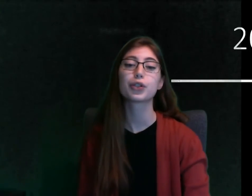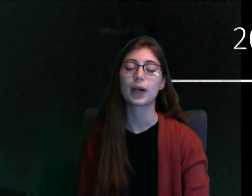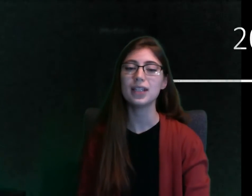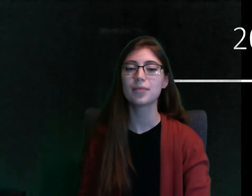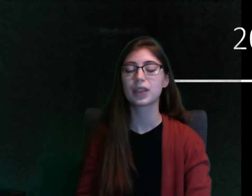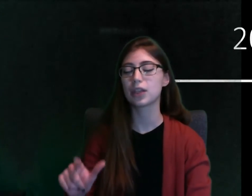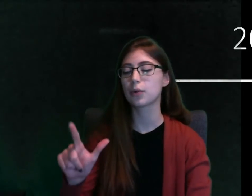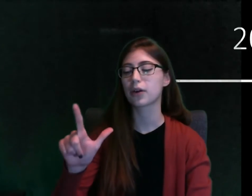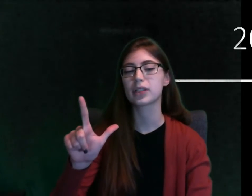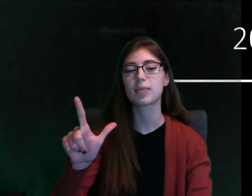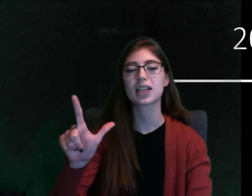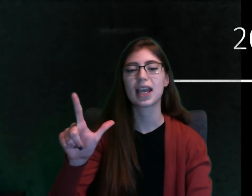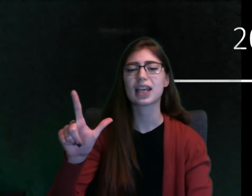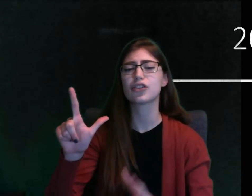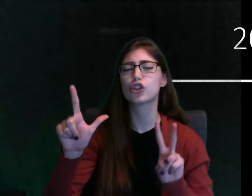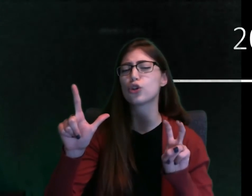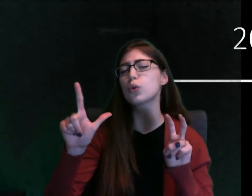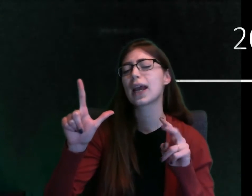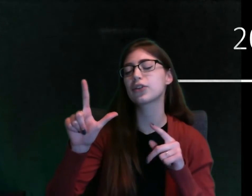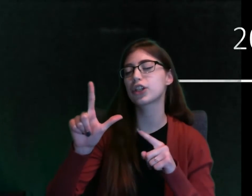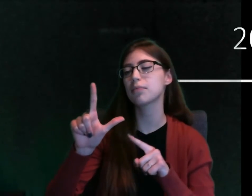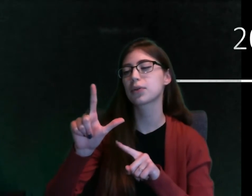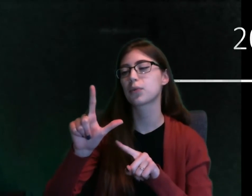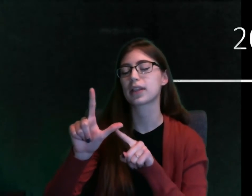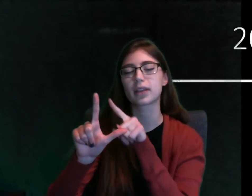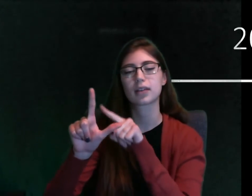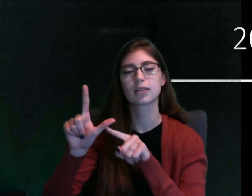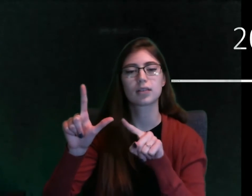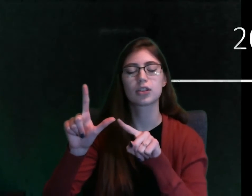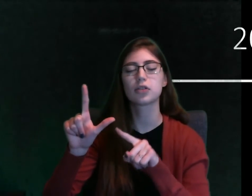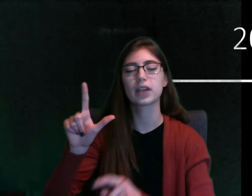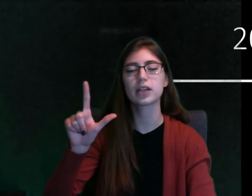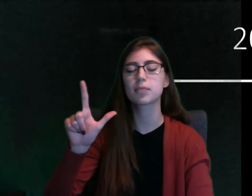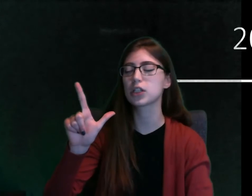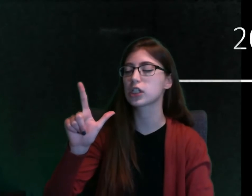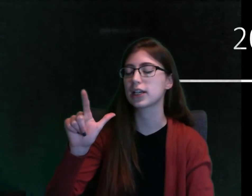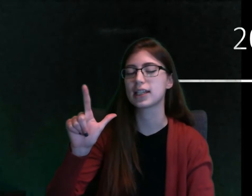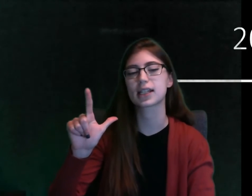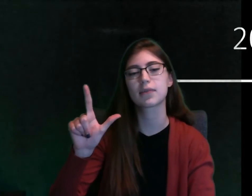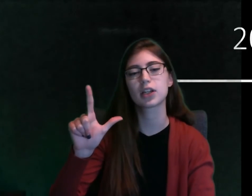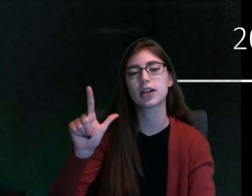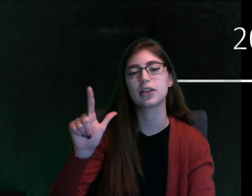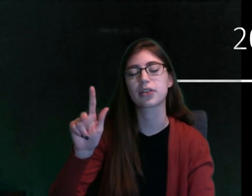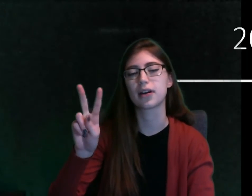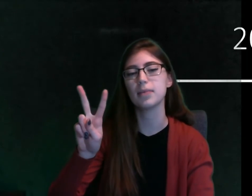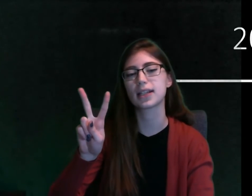20, you are going to make a 2 hand shape with 2 fingers, but using your index finger and your thumb instead